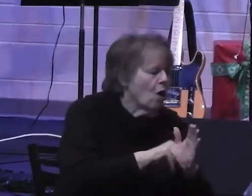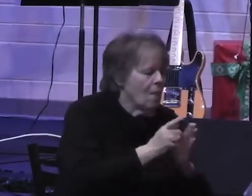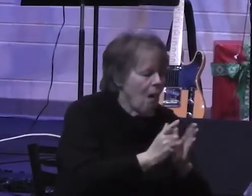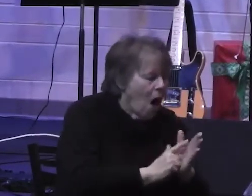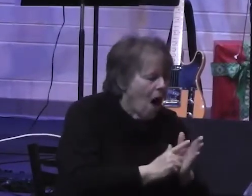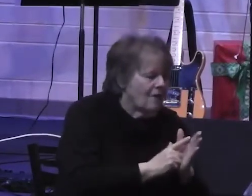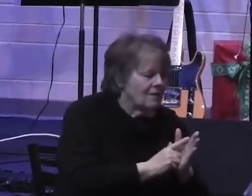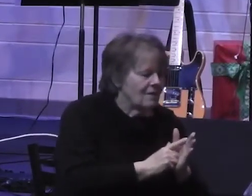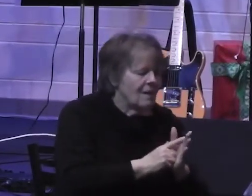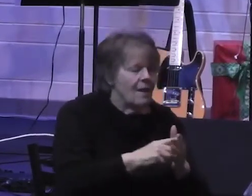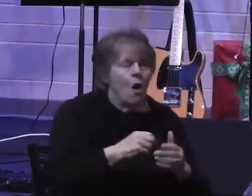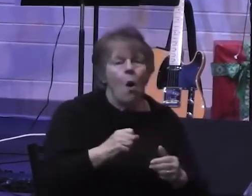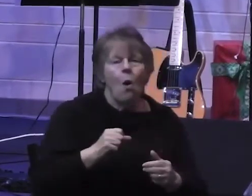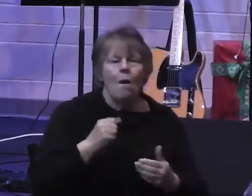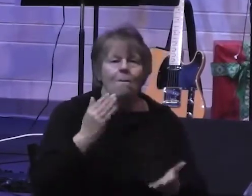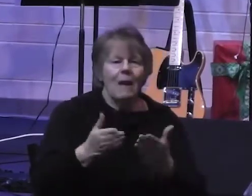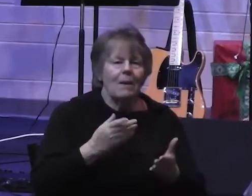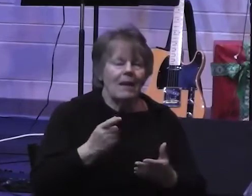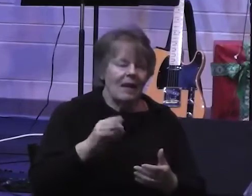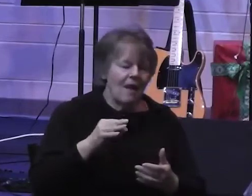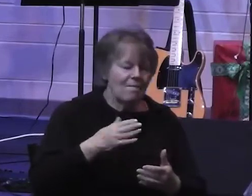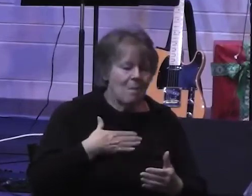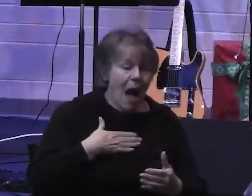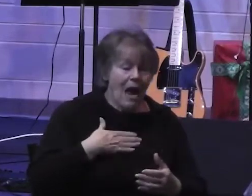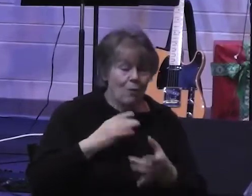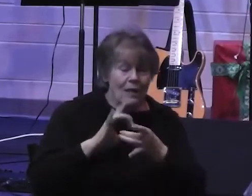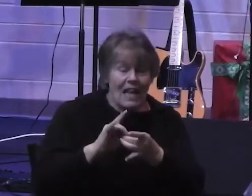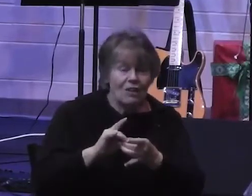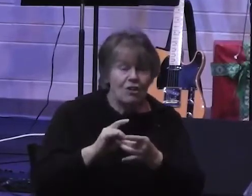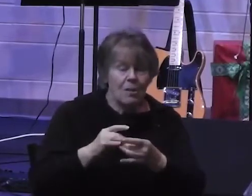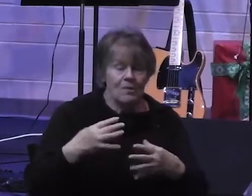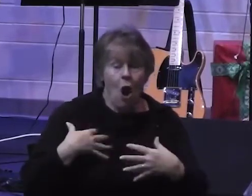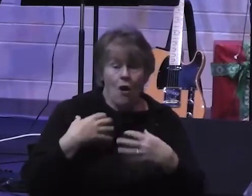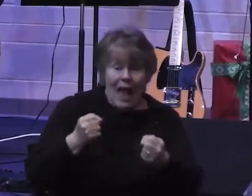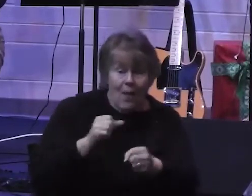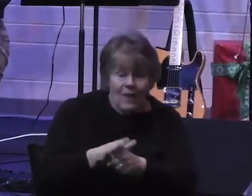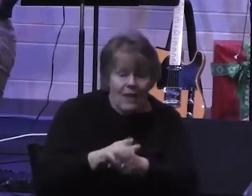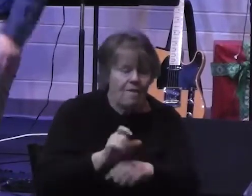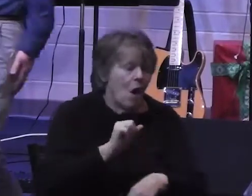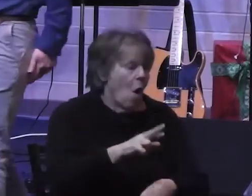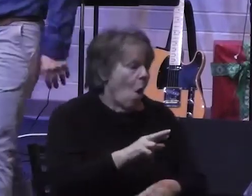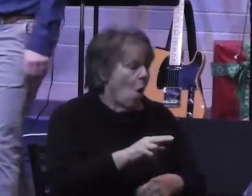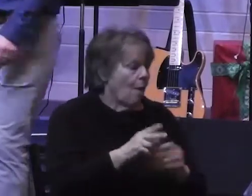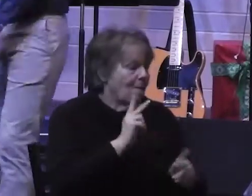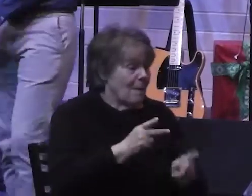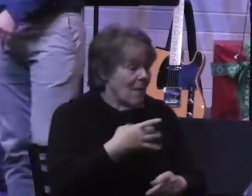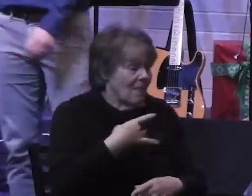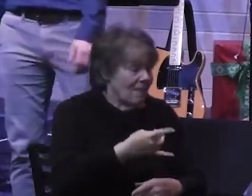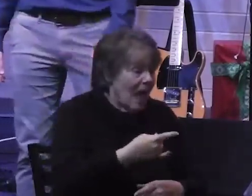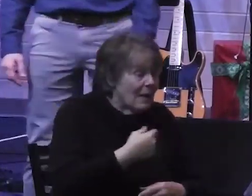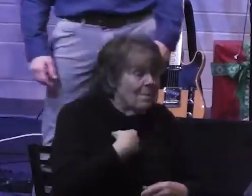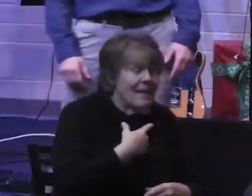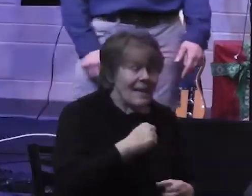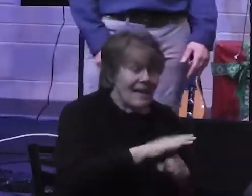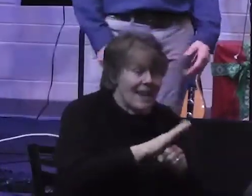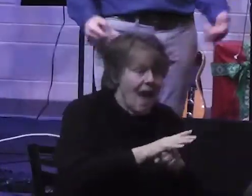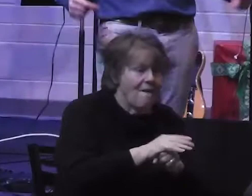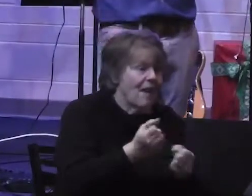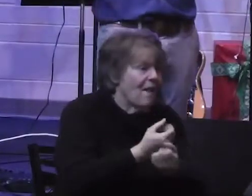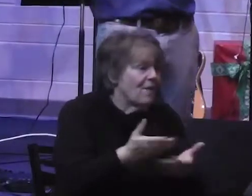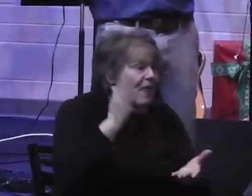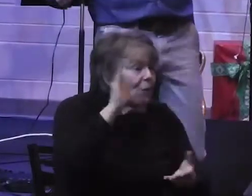be right in my life. Or maybe if my relationships are healthy enough and other people like me, then everything will be